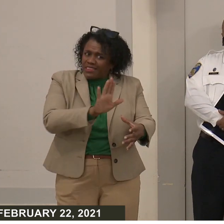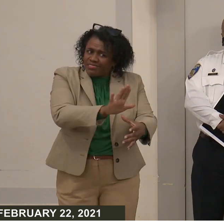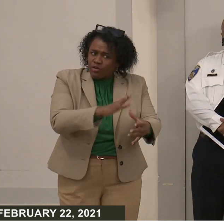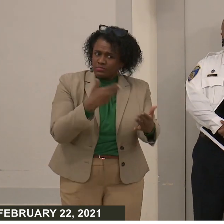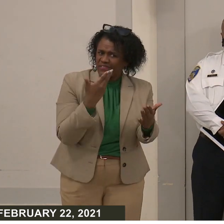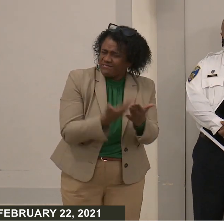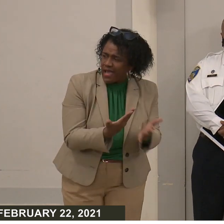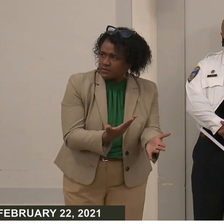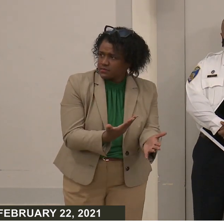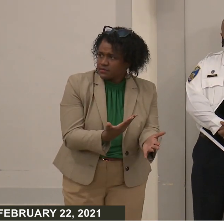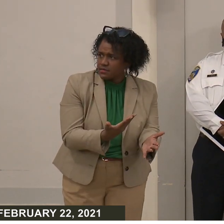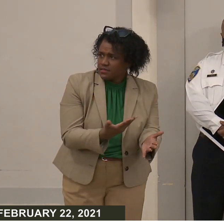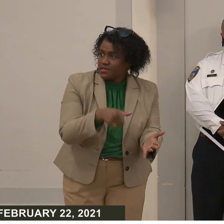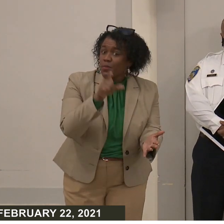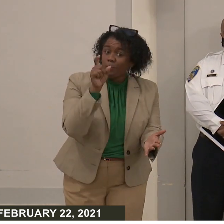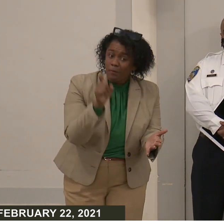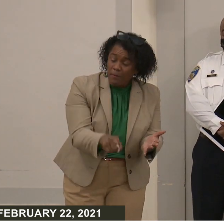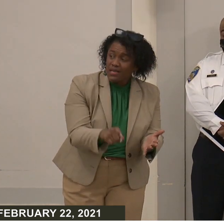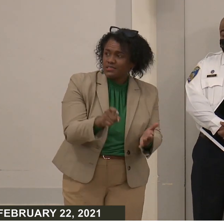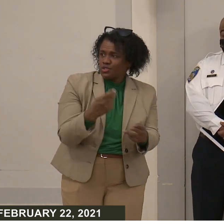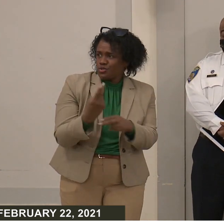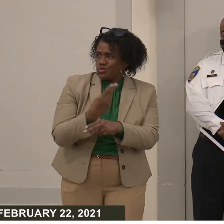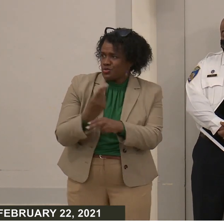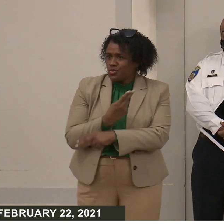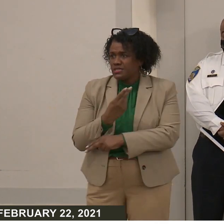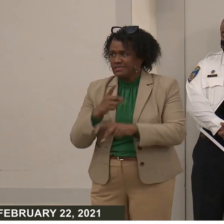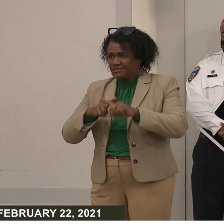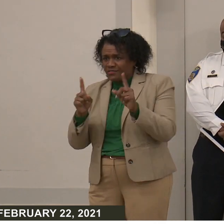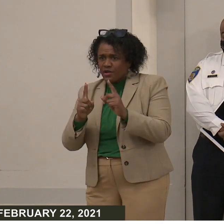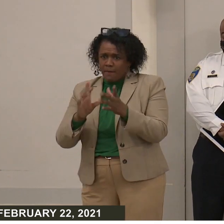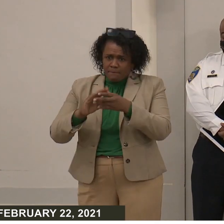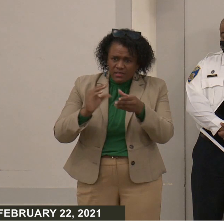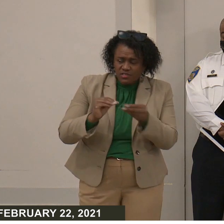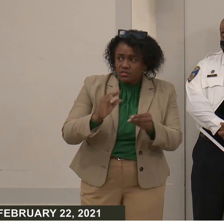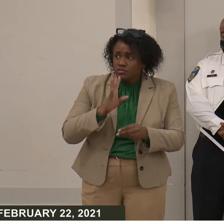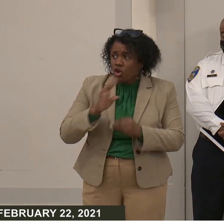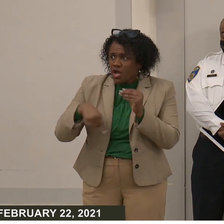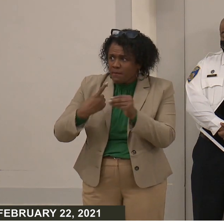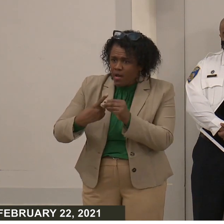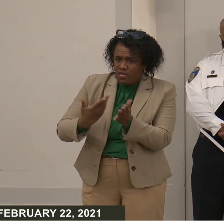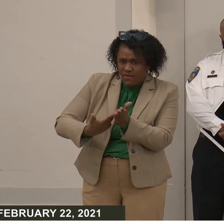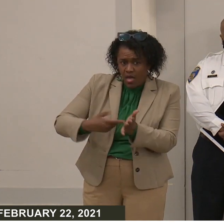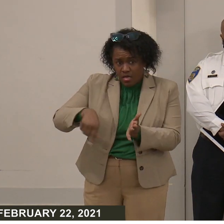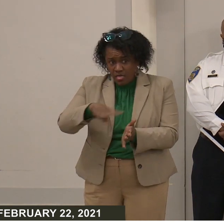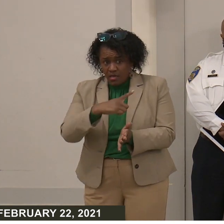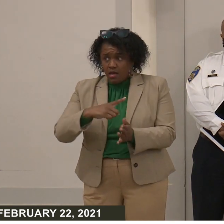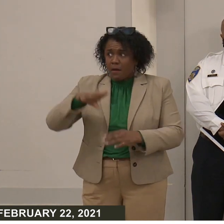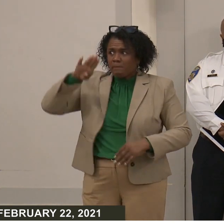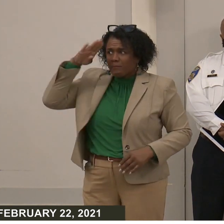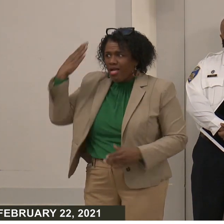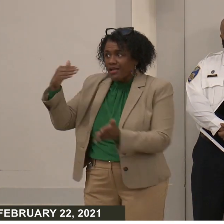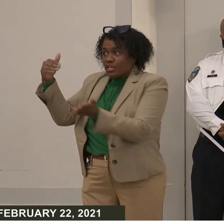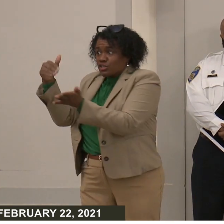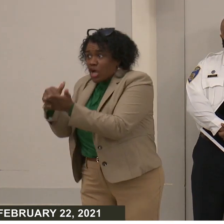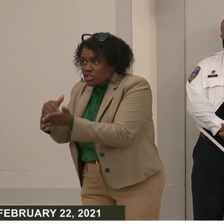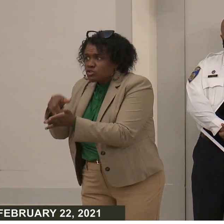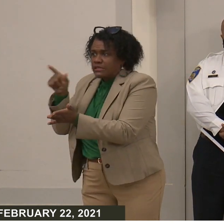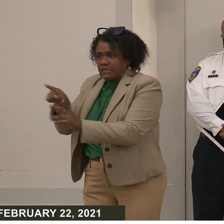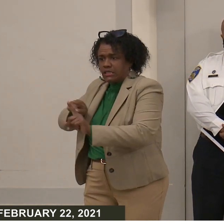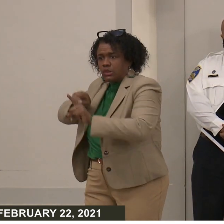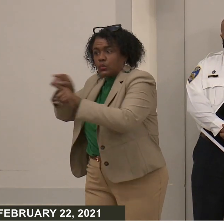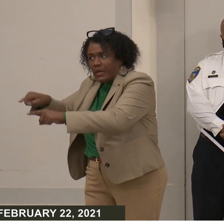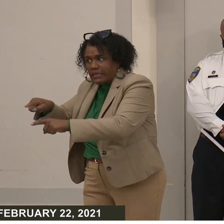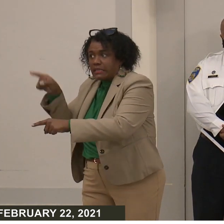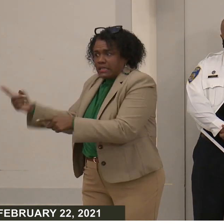fact, and that you're going to have to use credible messengers. Talk about the fact that there was a black doctor who went to UMBC